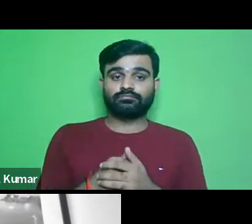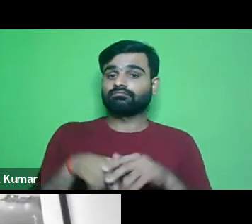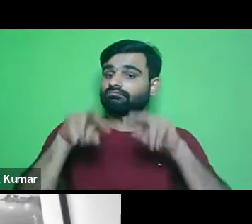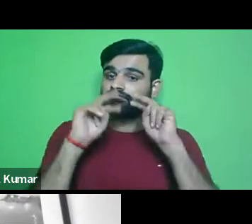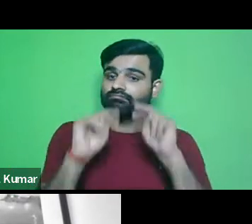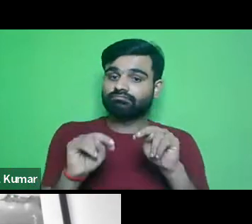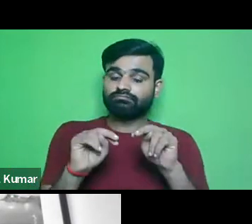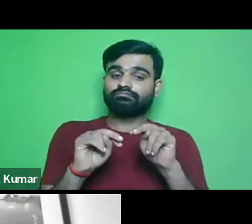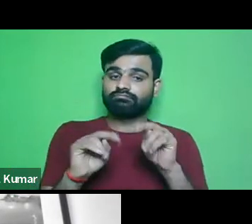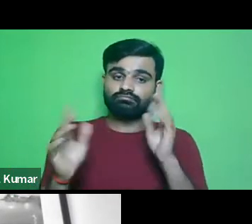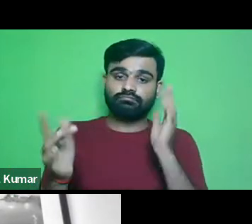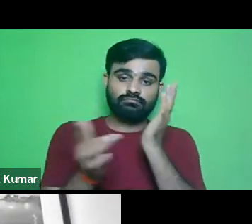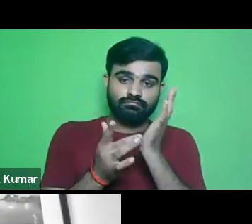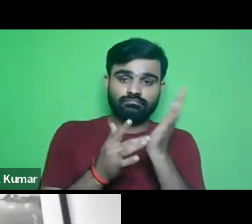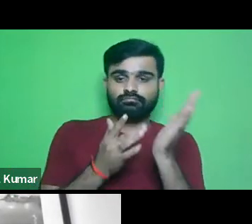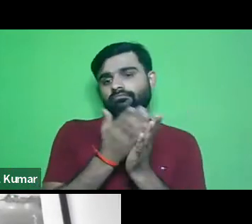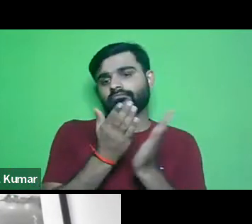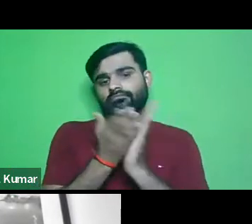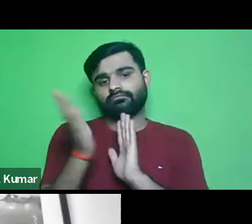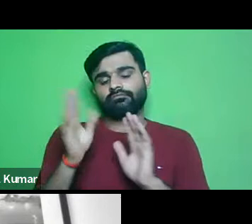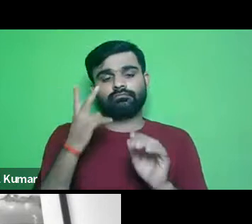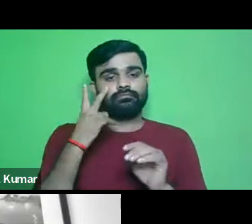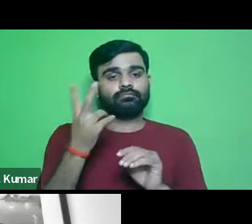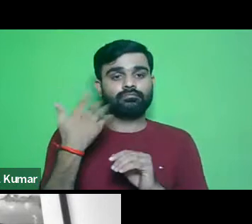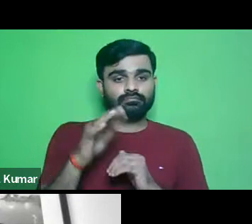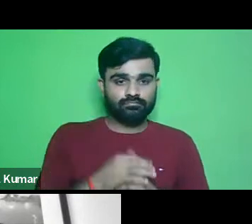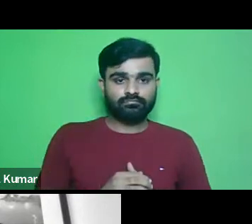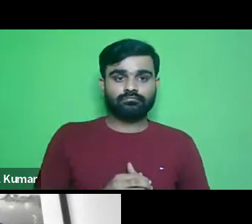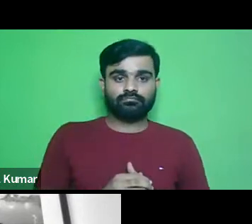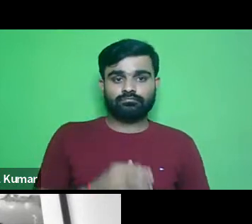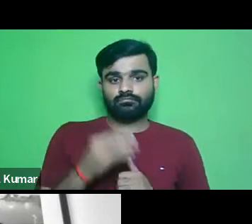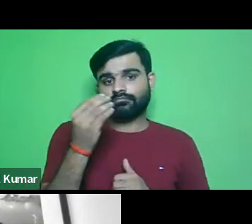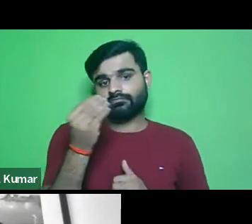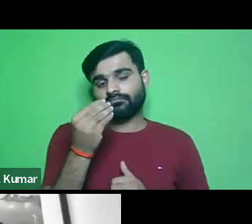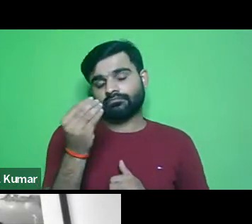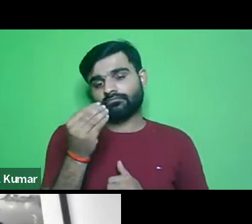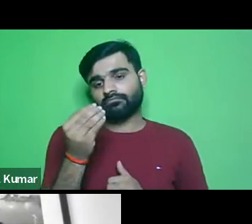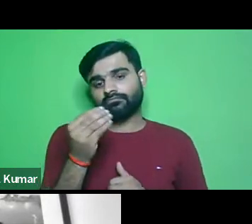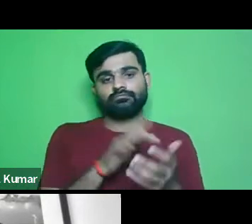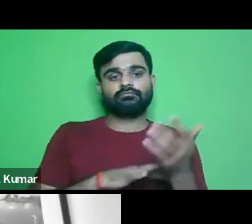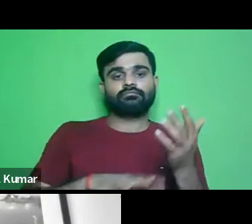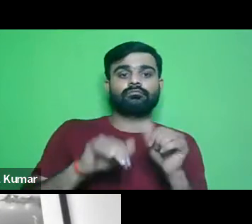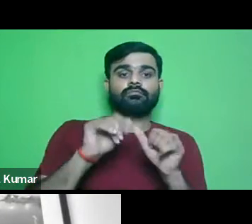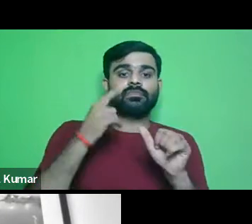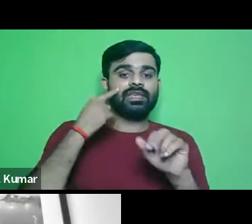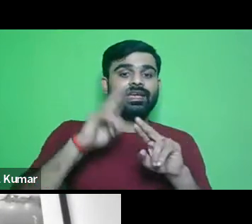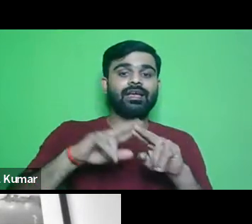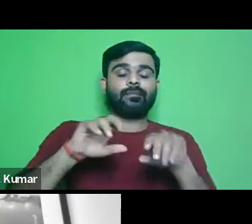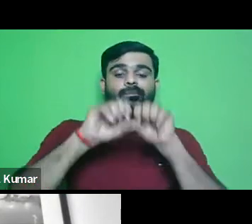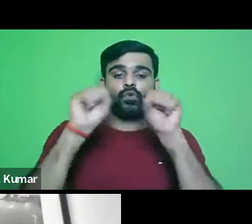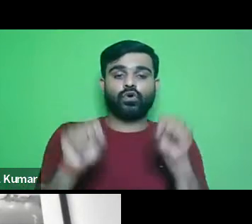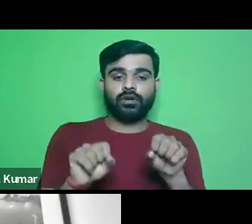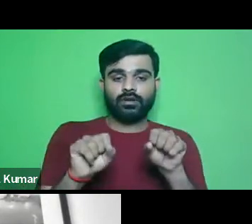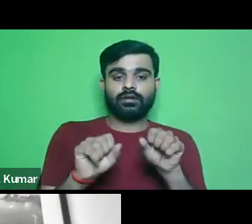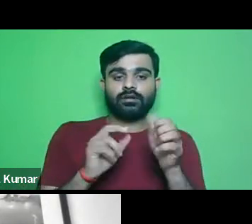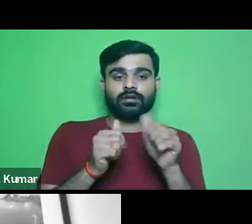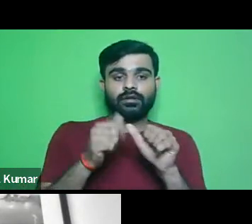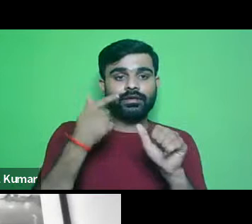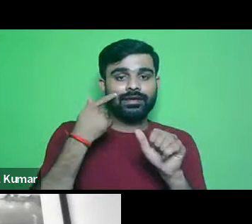necessarily a technical method, but from what I've seen in some AI models, is what they do